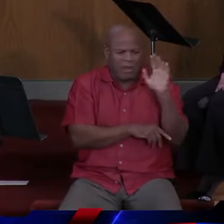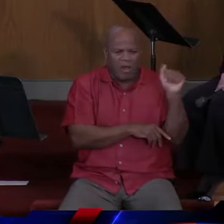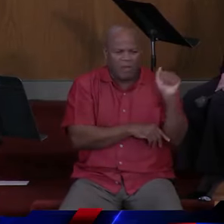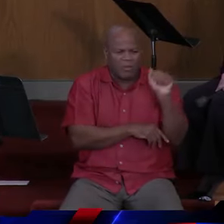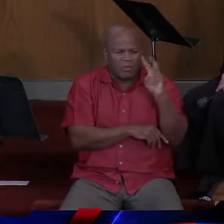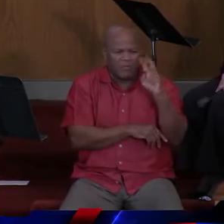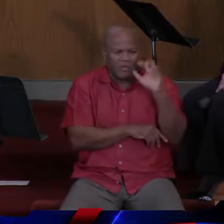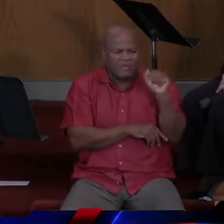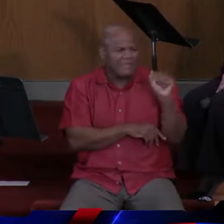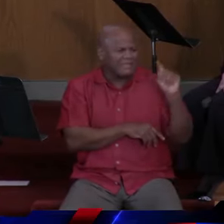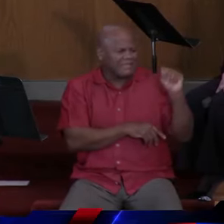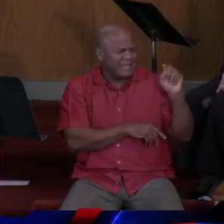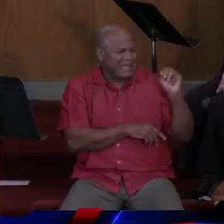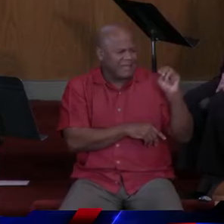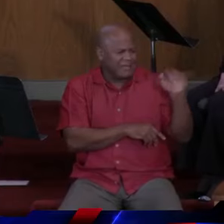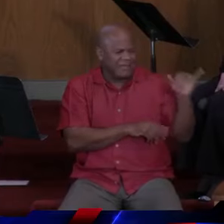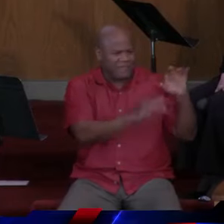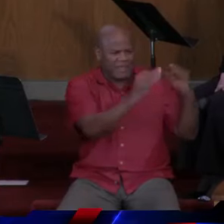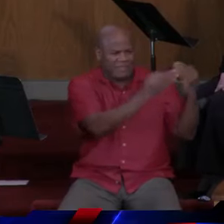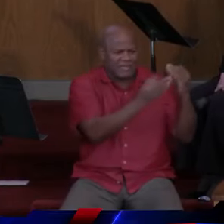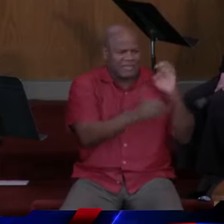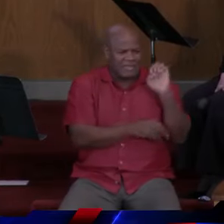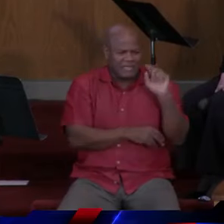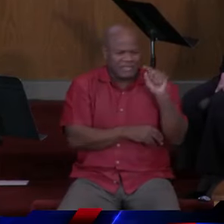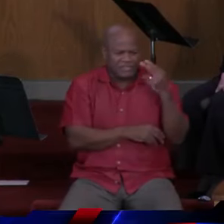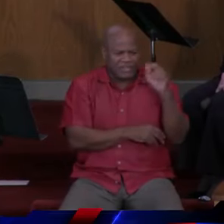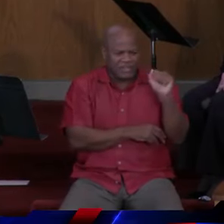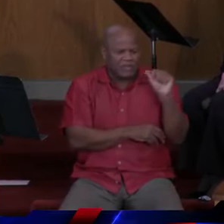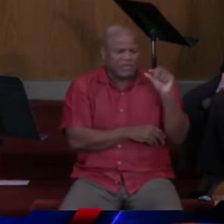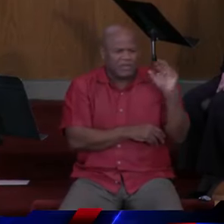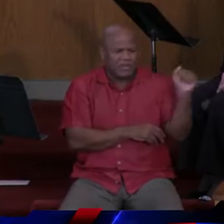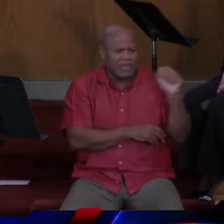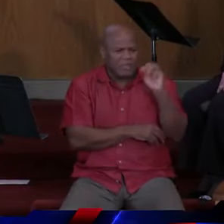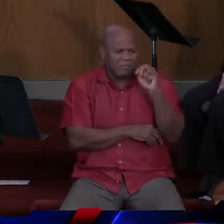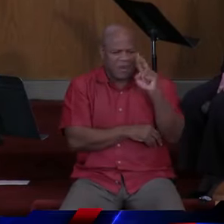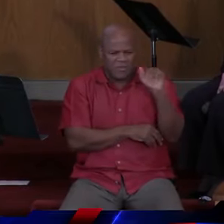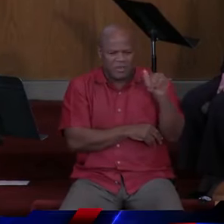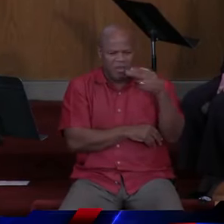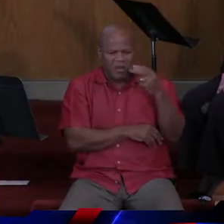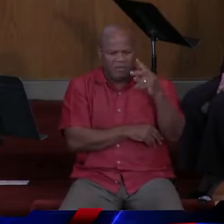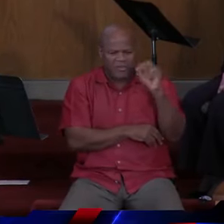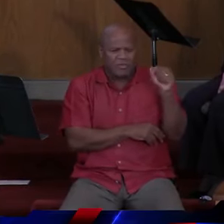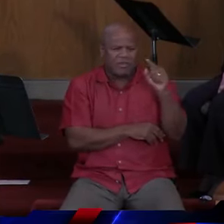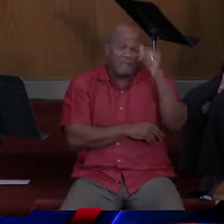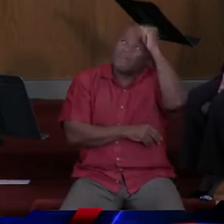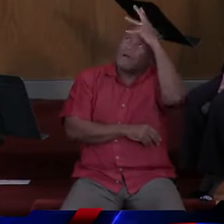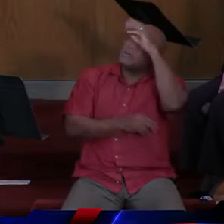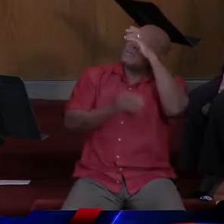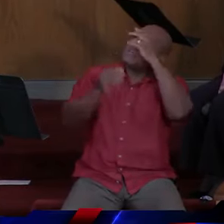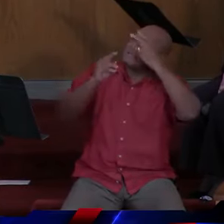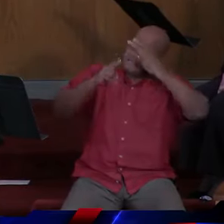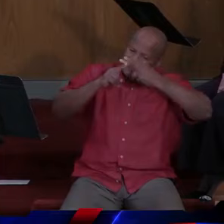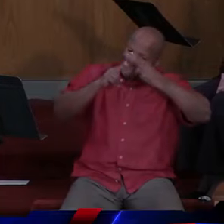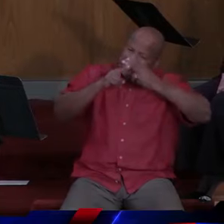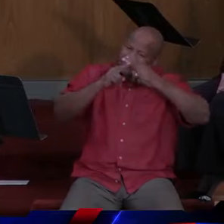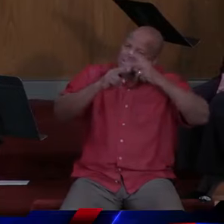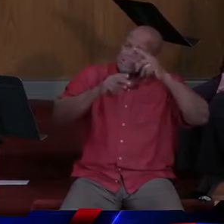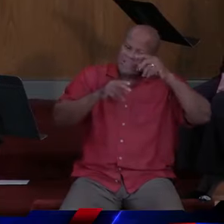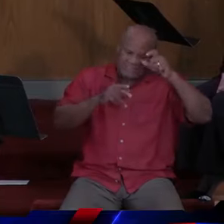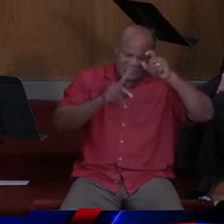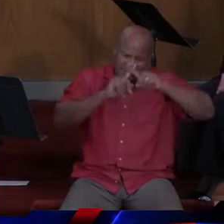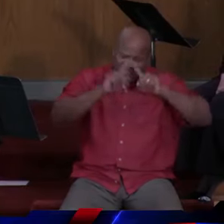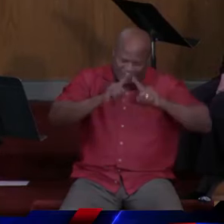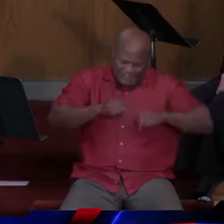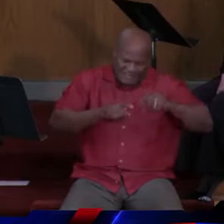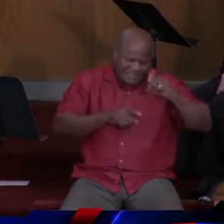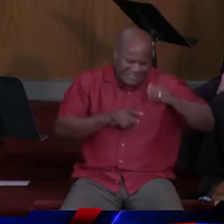and her family, Pella McDaniels, Alicia Green, and Mary Hopper. God, we just thank you that you know the needs that they are presenting, God. You know the